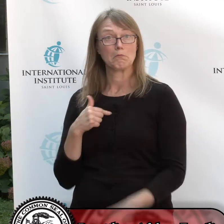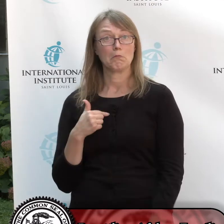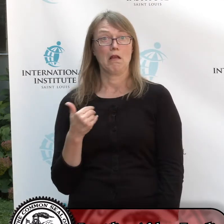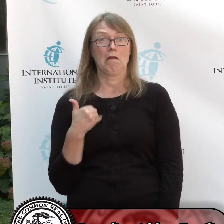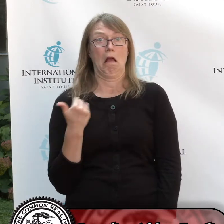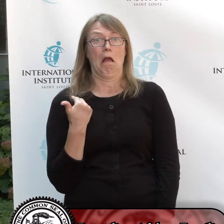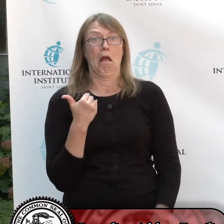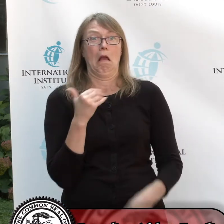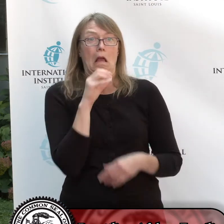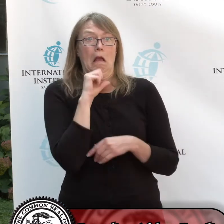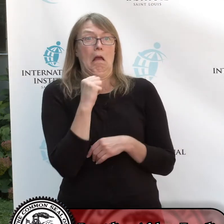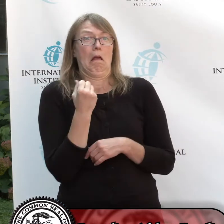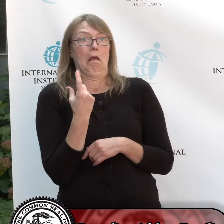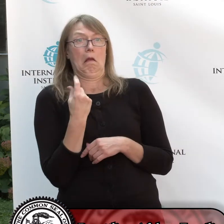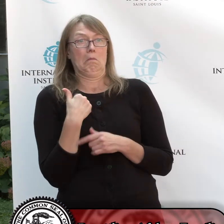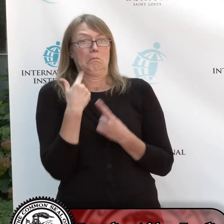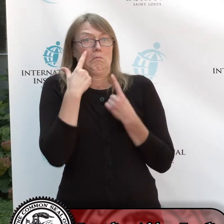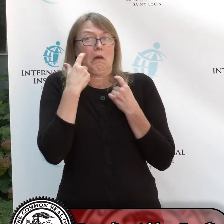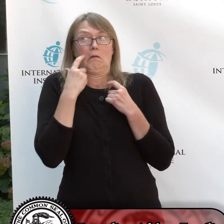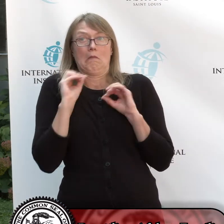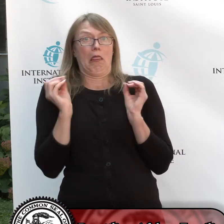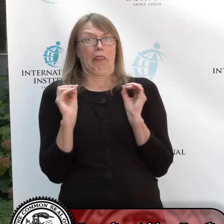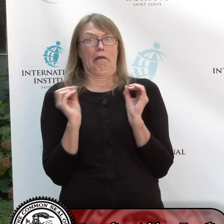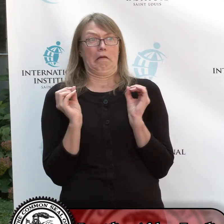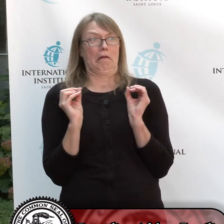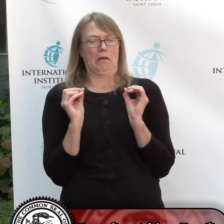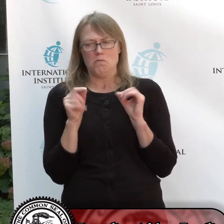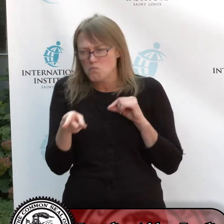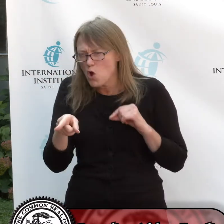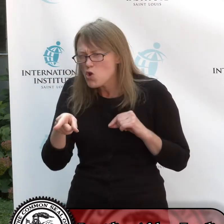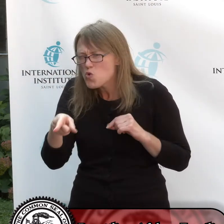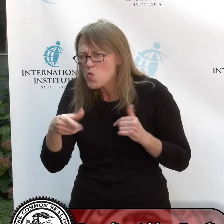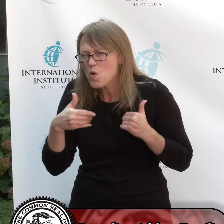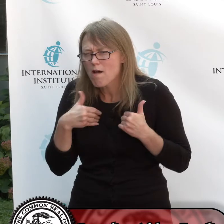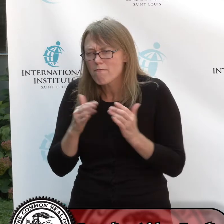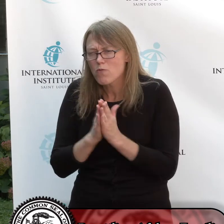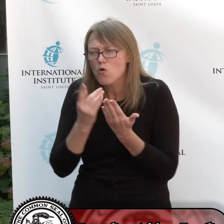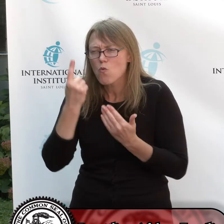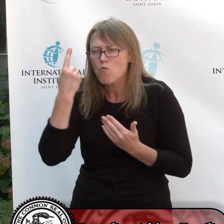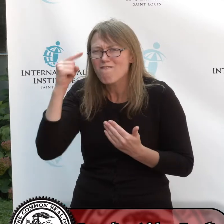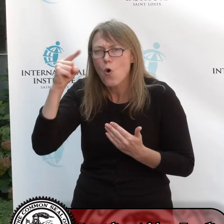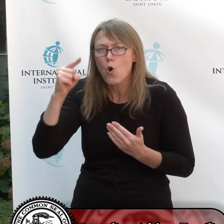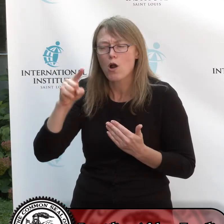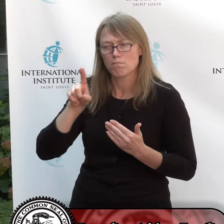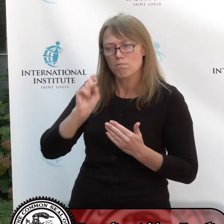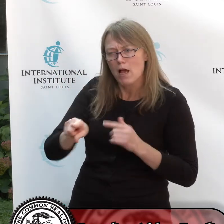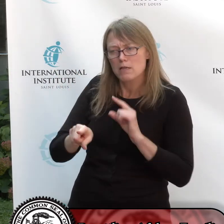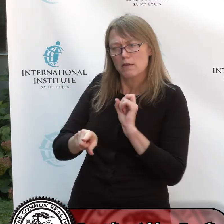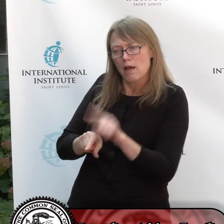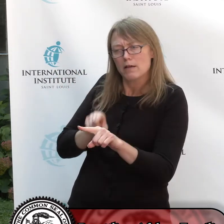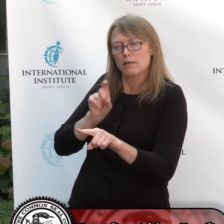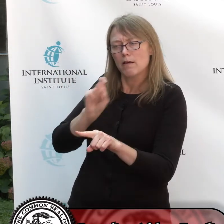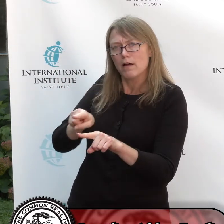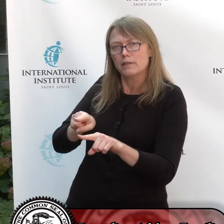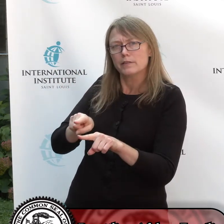only crying and doing nothing, and they were just saying that why you have this book in your hand. So this is one of